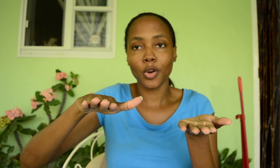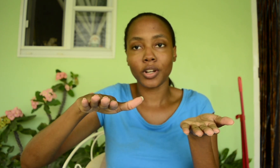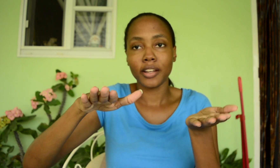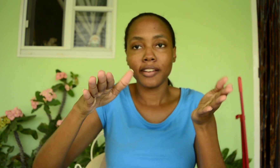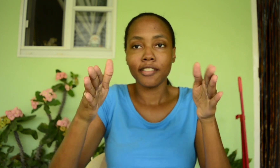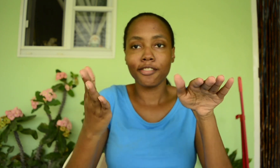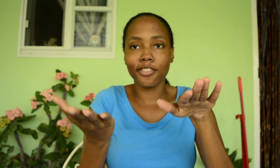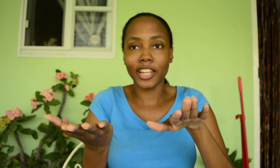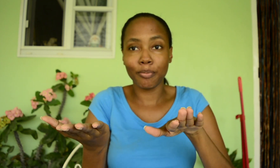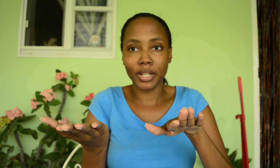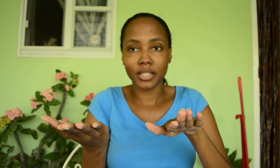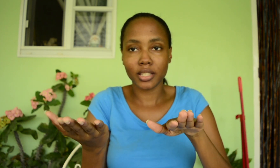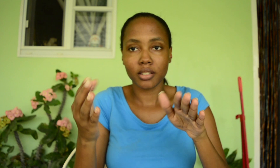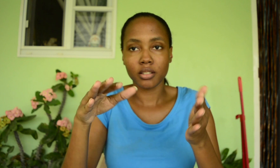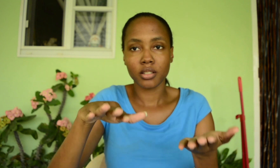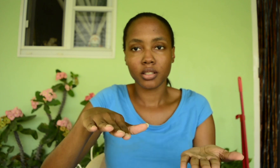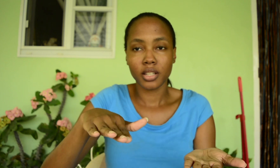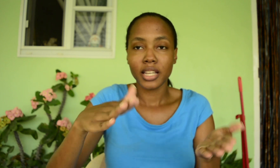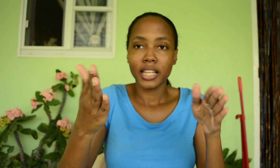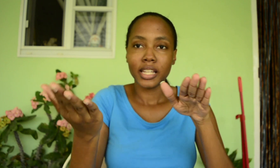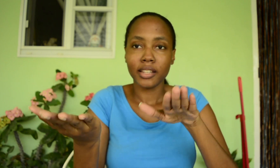down. Flip it.